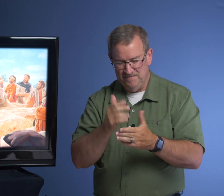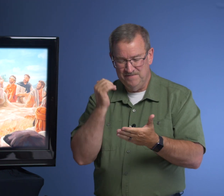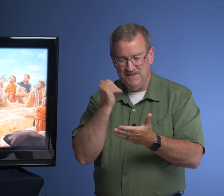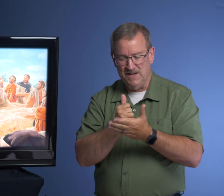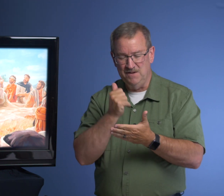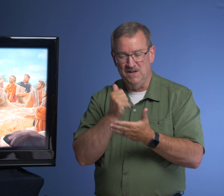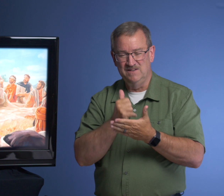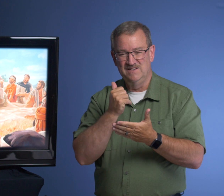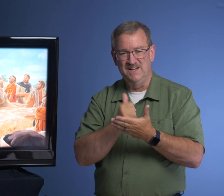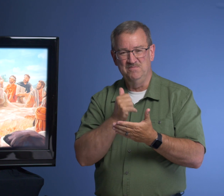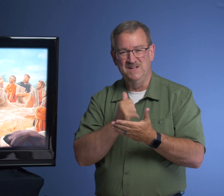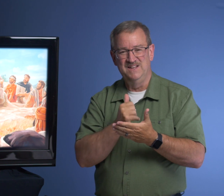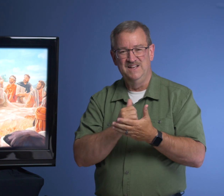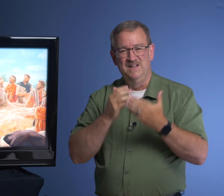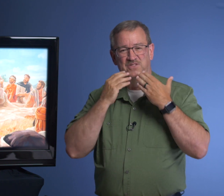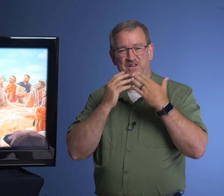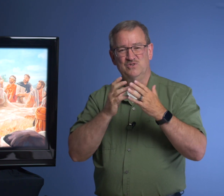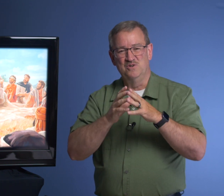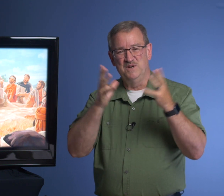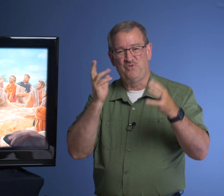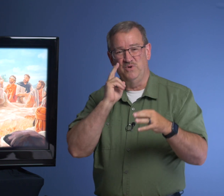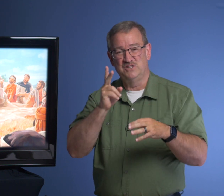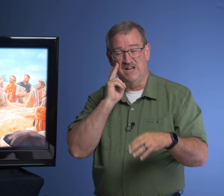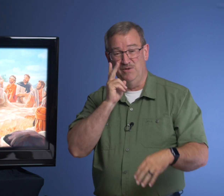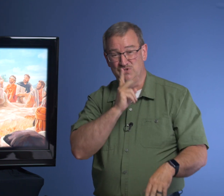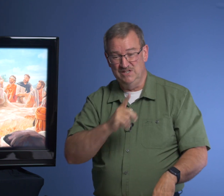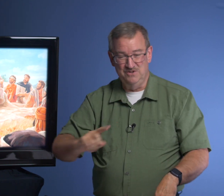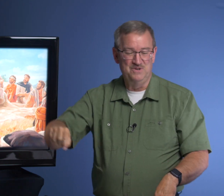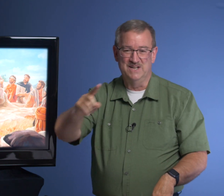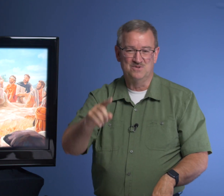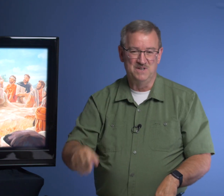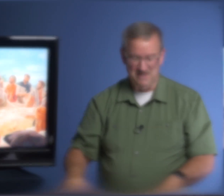Amen. Amen. Thank you so much for watching. I will see you next week.